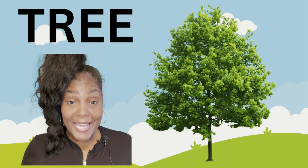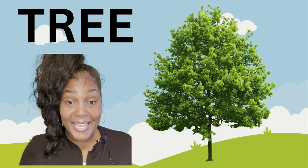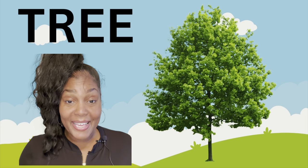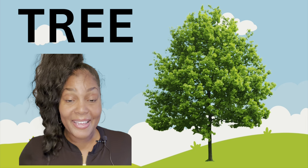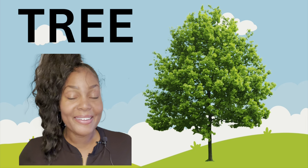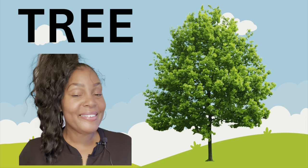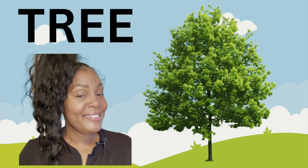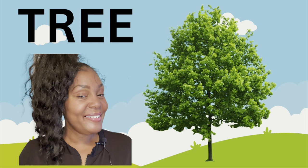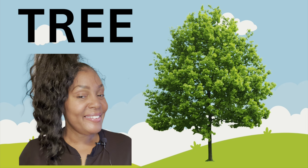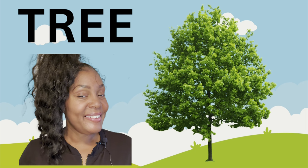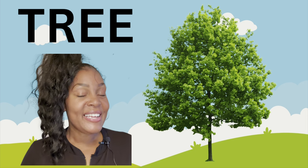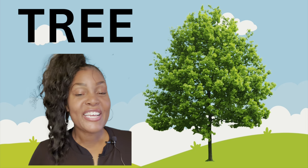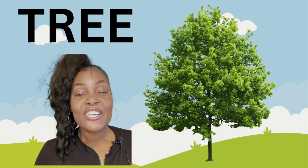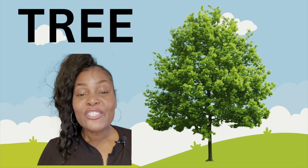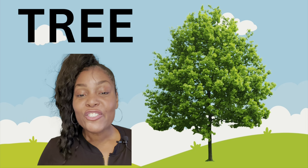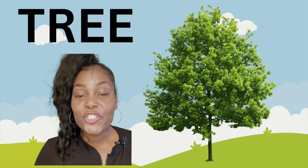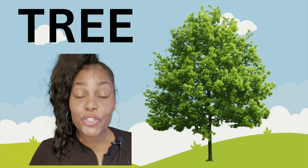Tree.